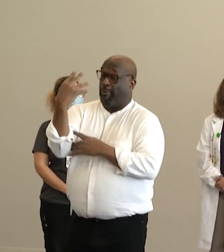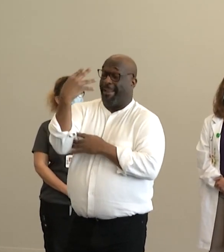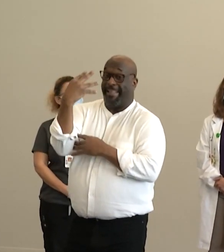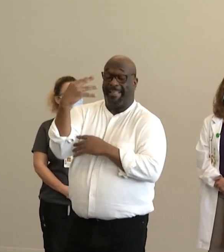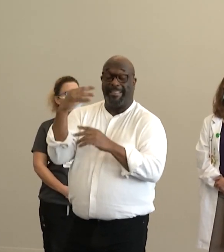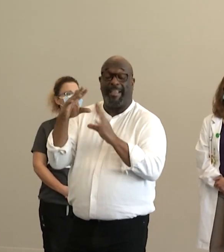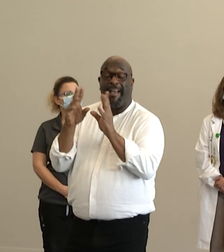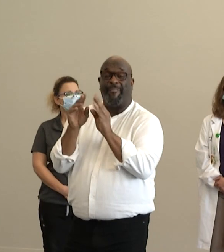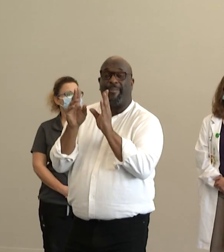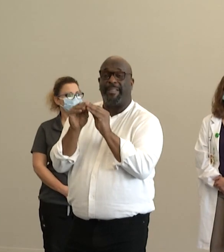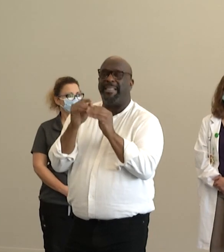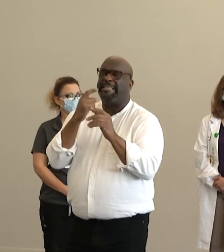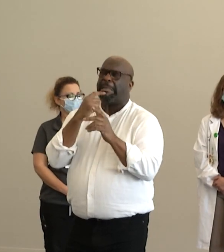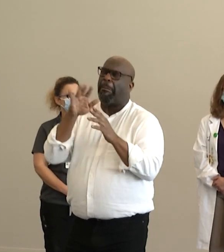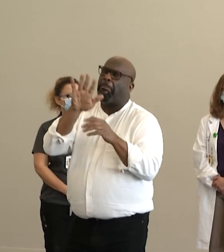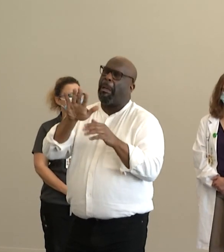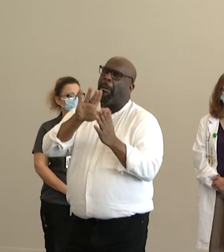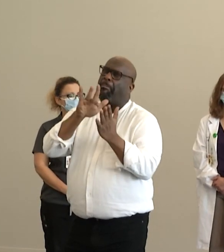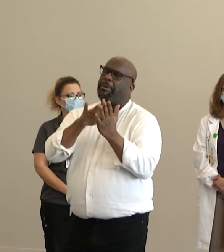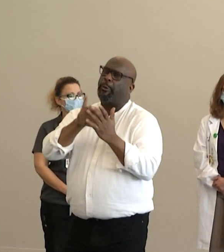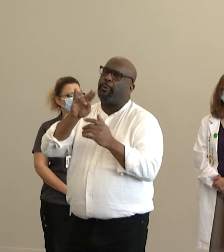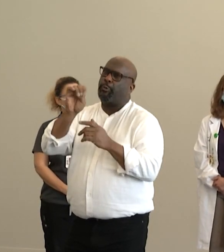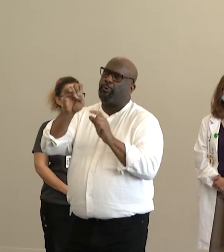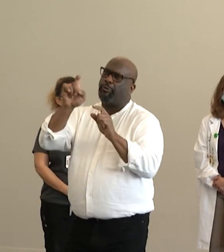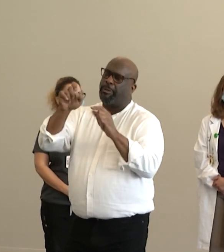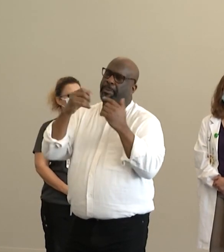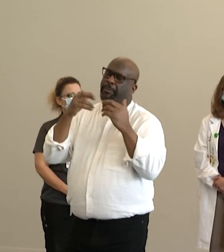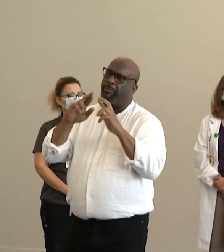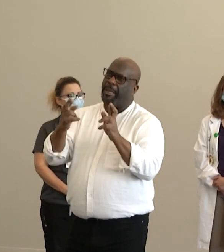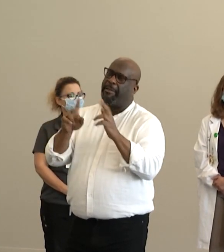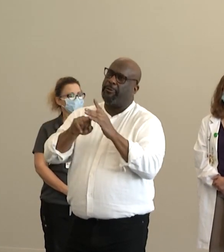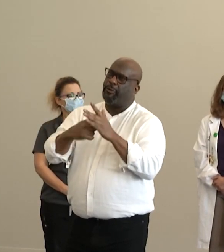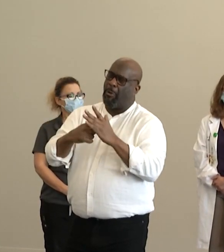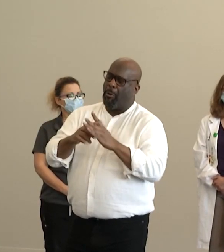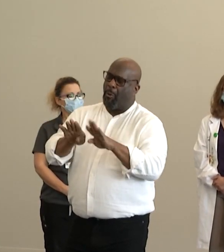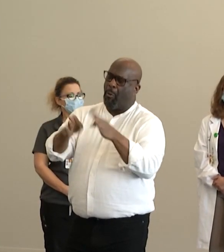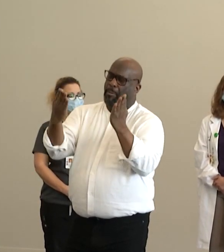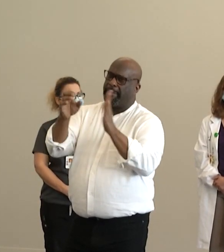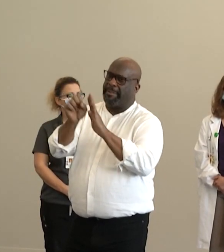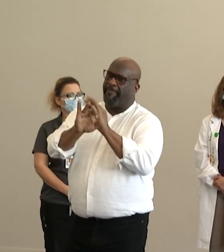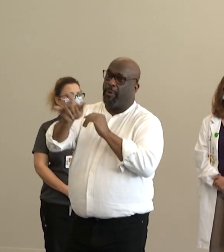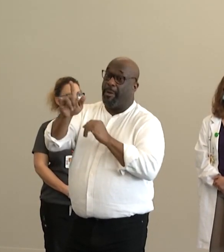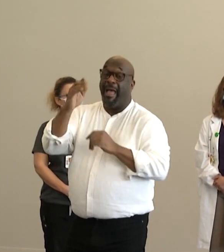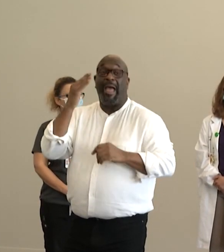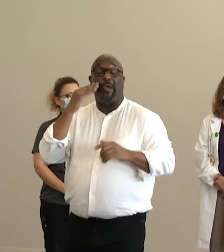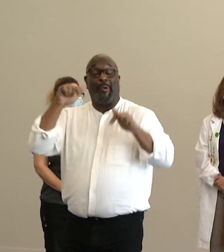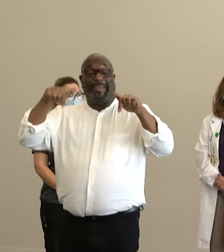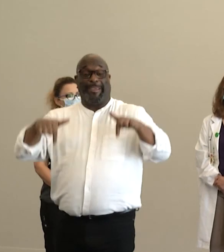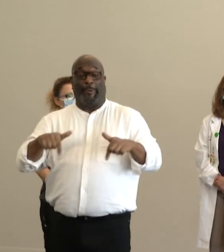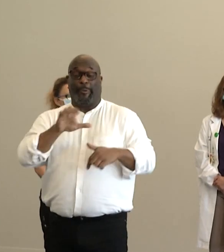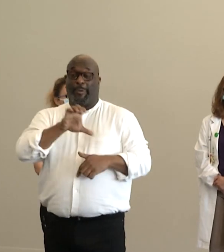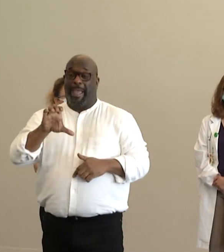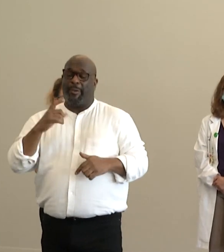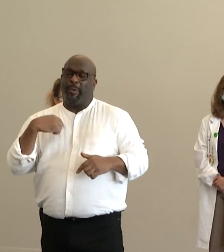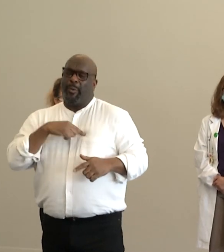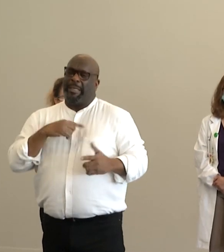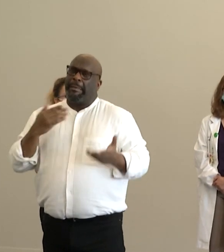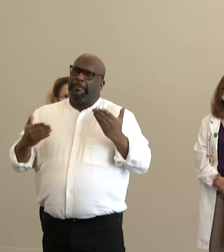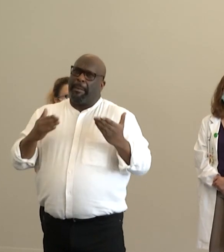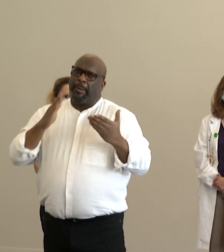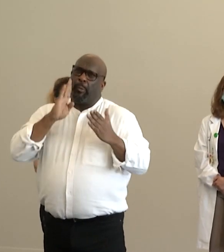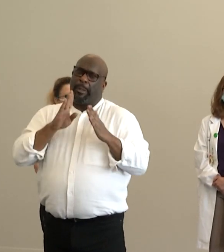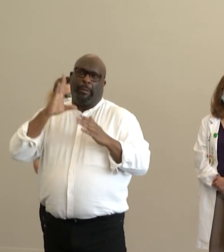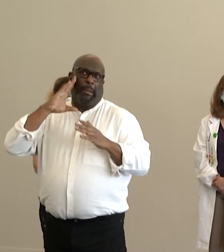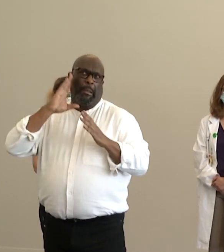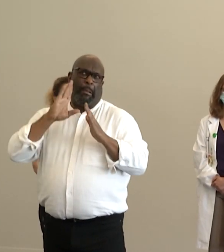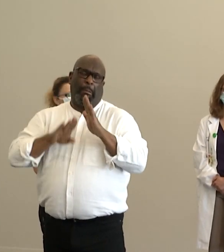Illinois in mid-June. I understand that, that we in Cook County might reach our peak a little bit